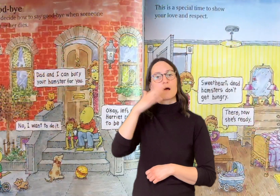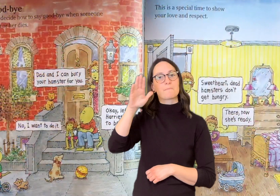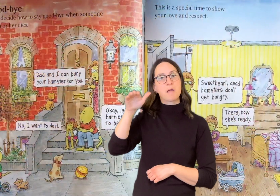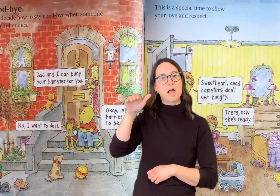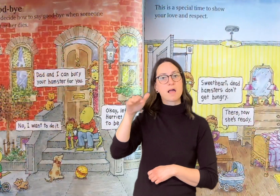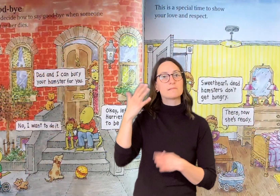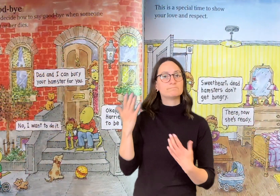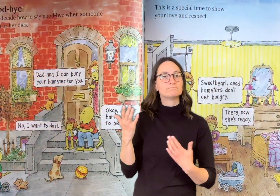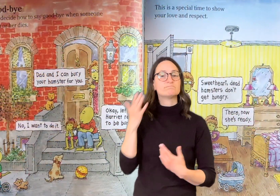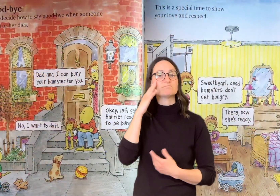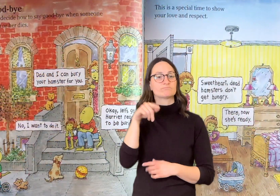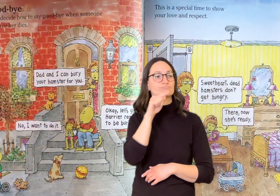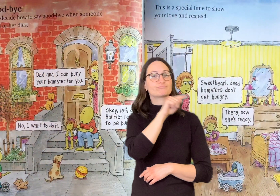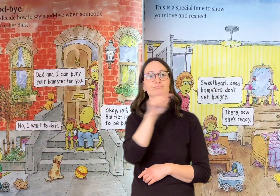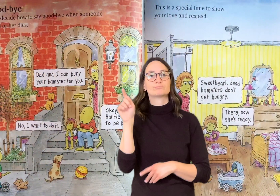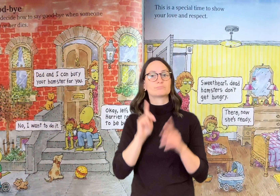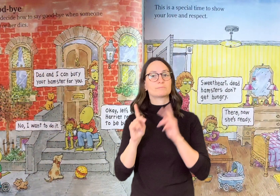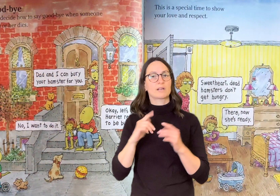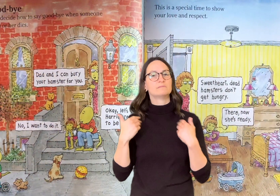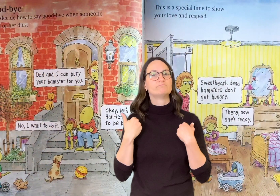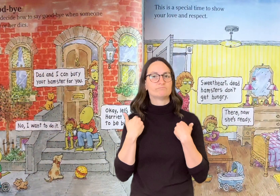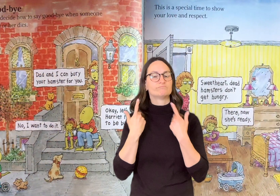Saying goodbye.